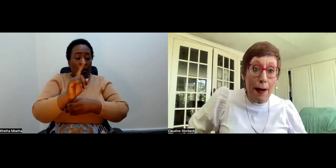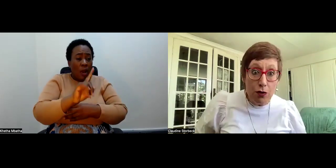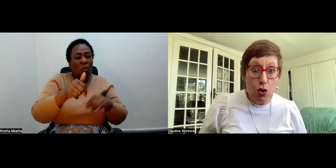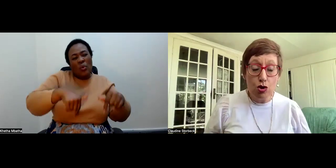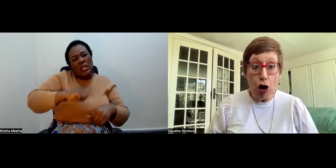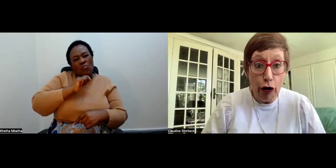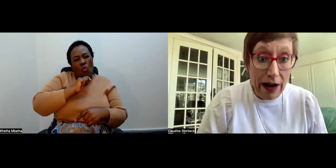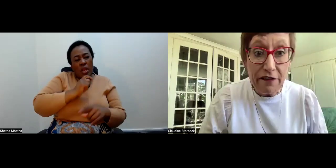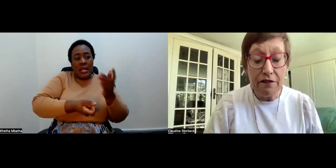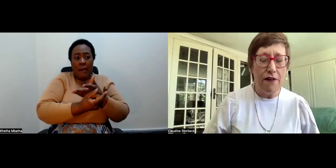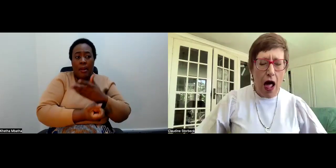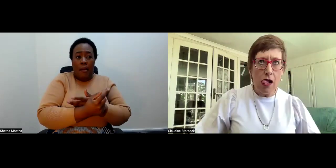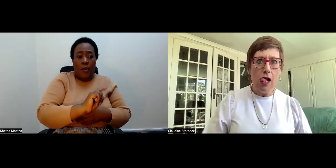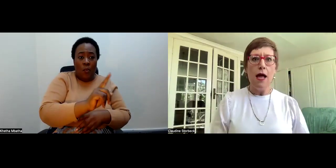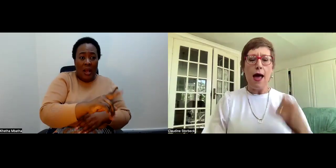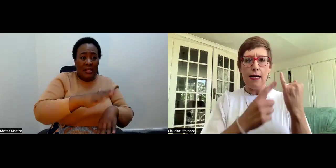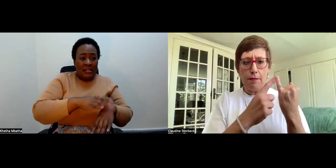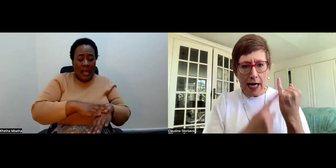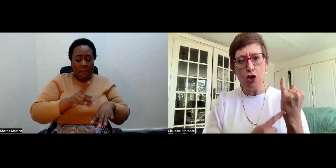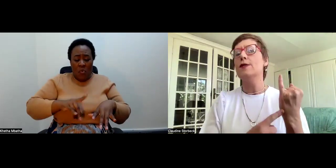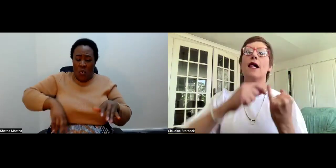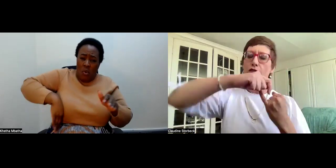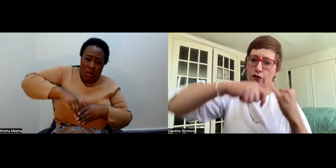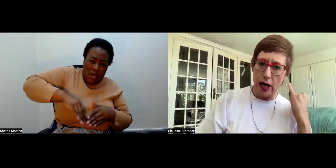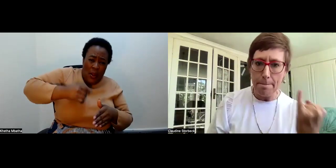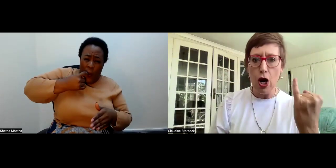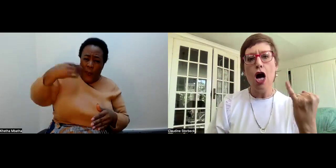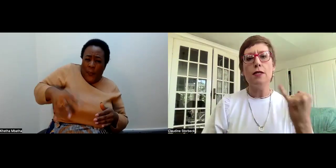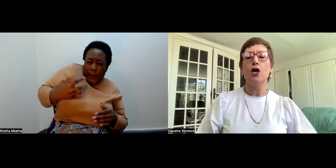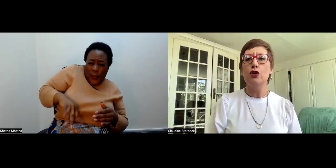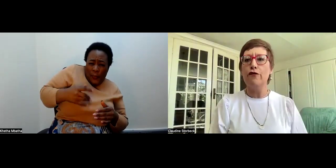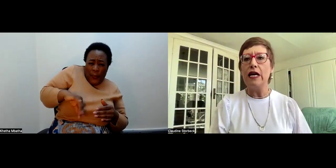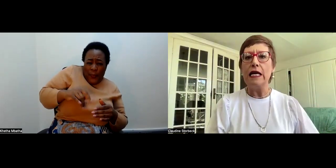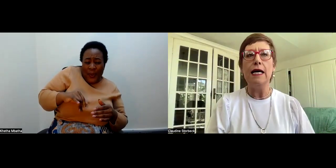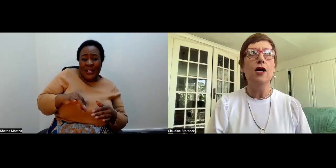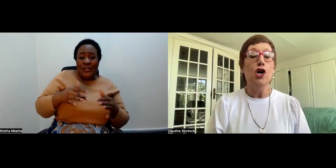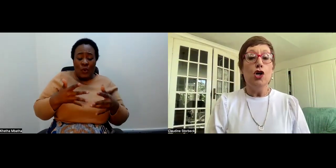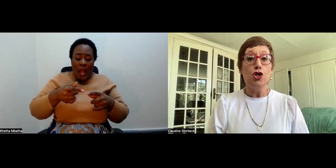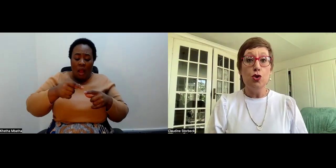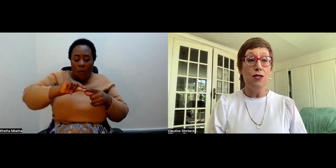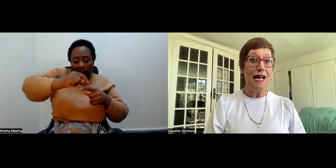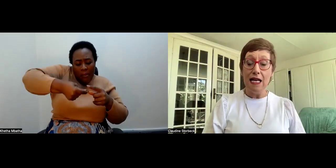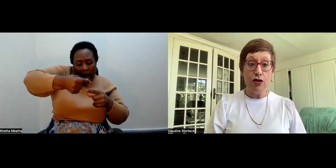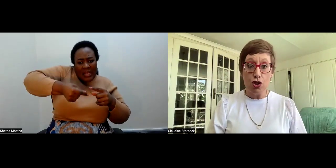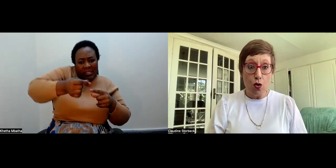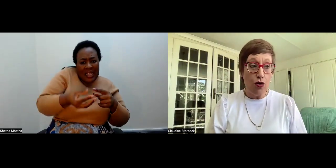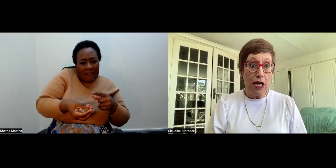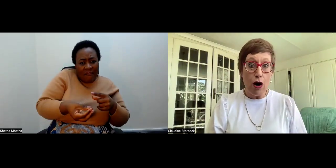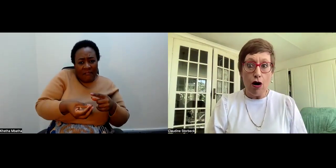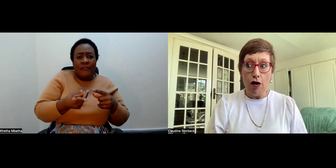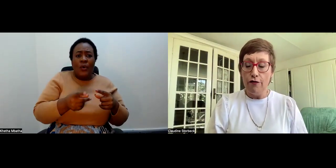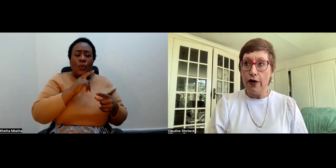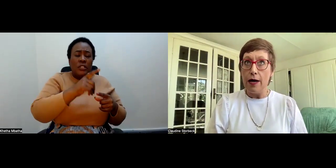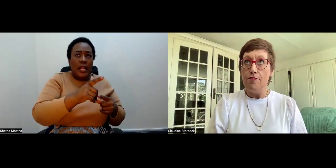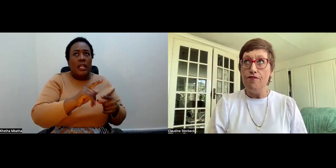when you bumped your toe and fell and cut yourself and you've got a plaster on your finger, to telling the